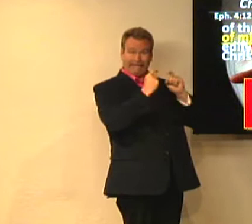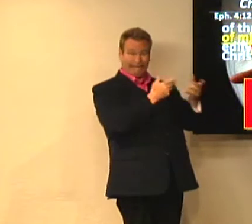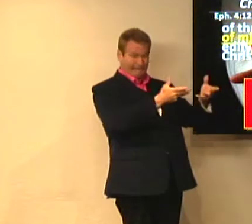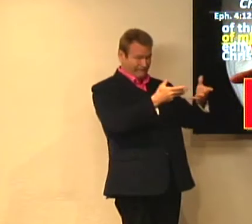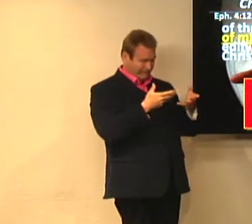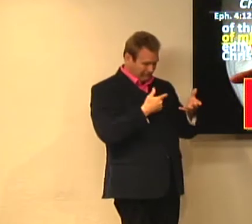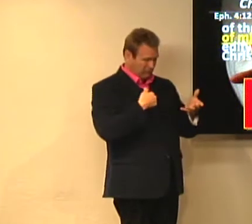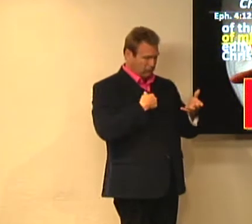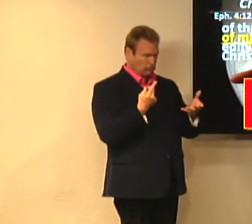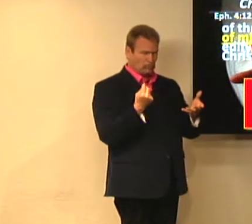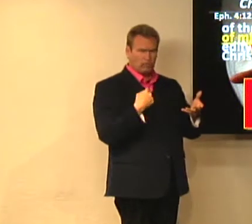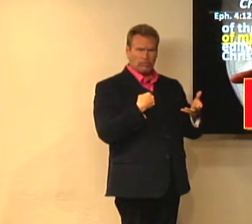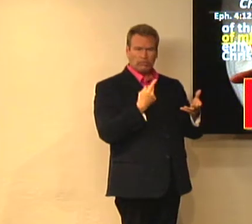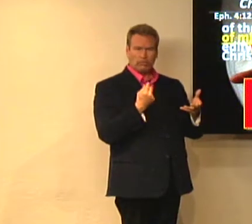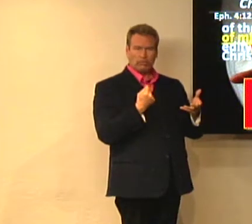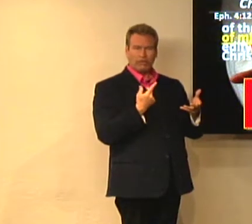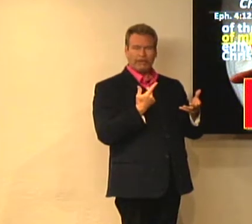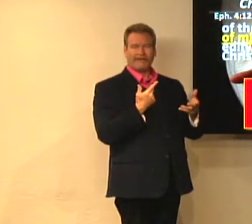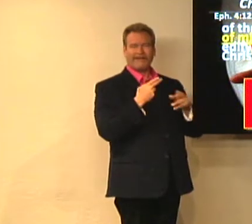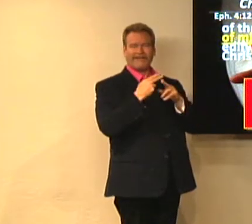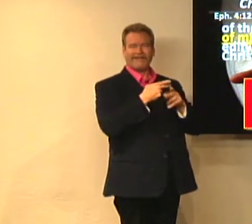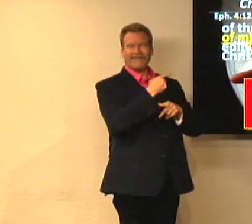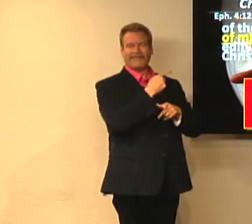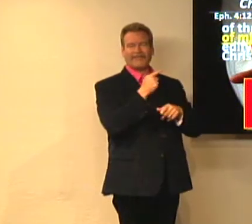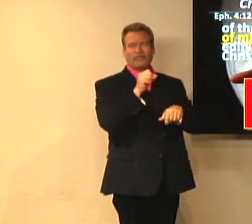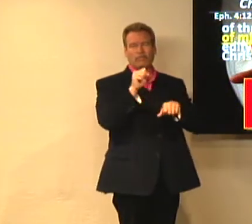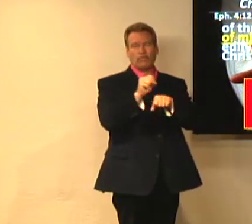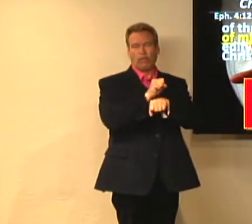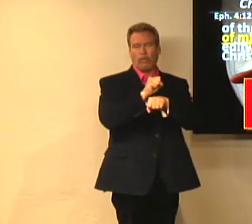So we get the gifts, do we keep it to ourselves?